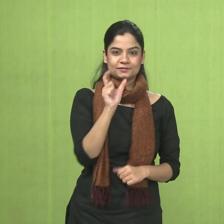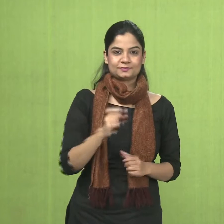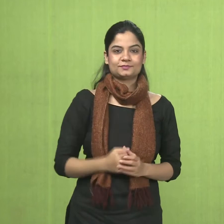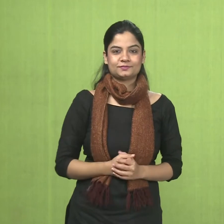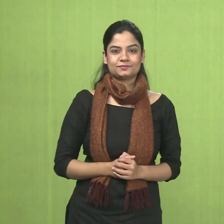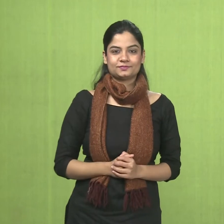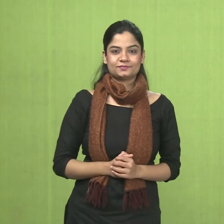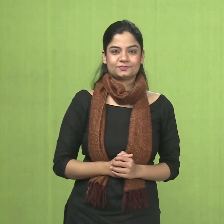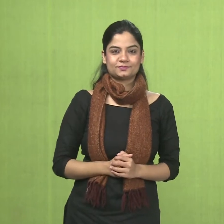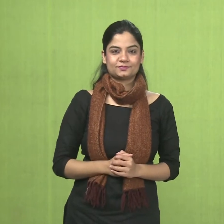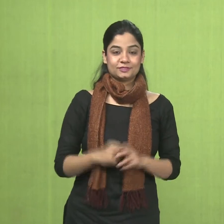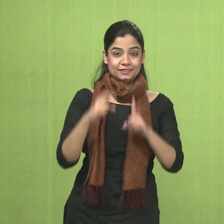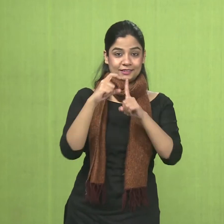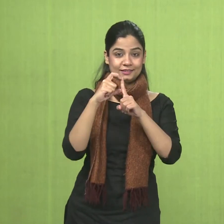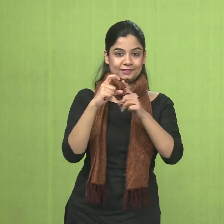after being in water.